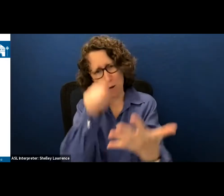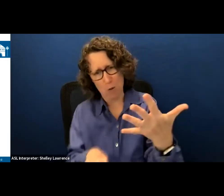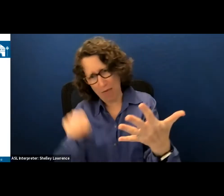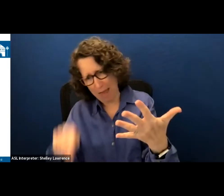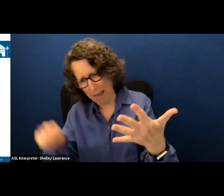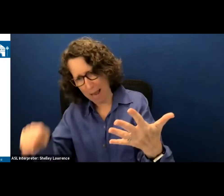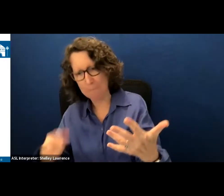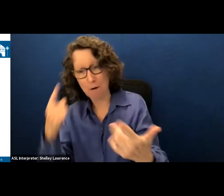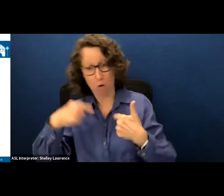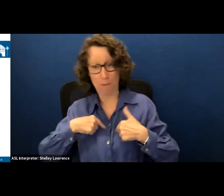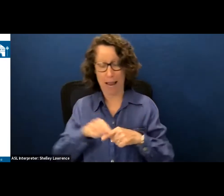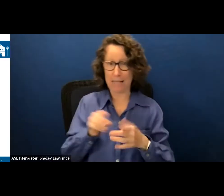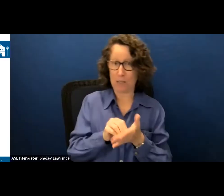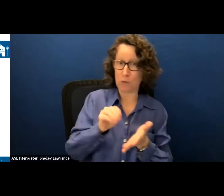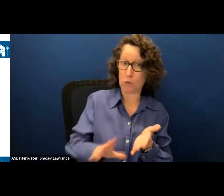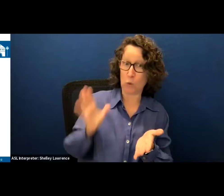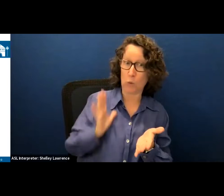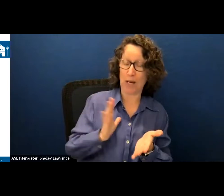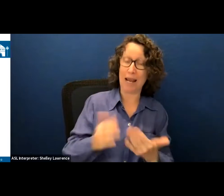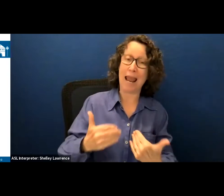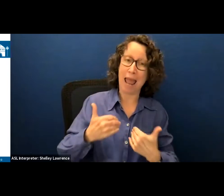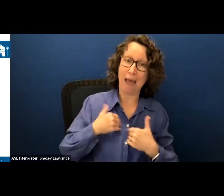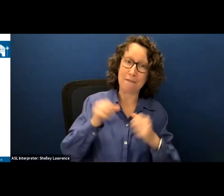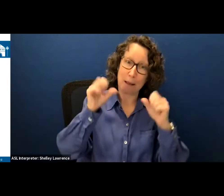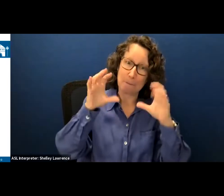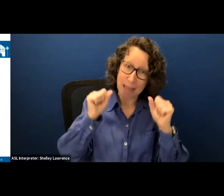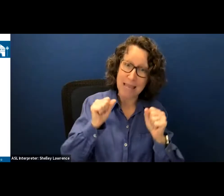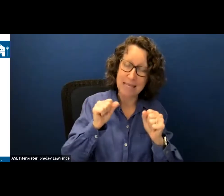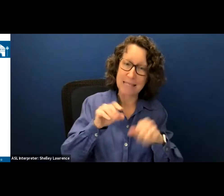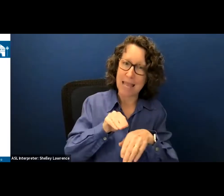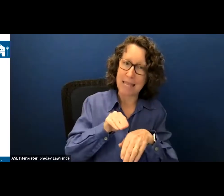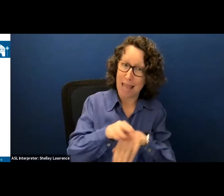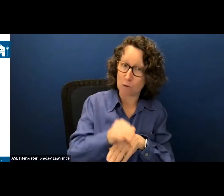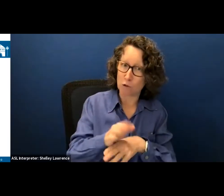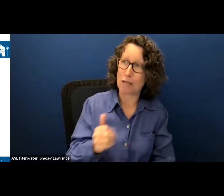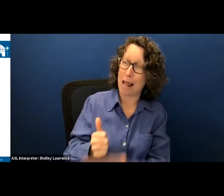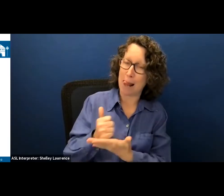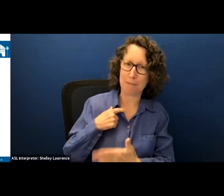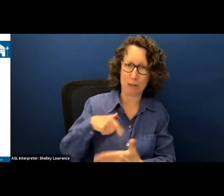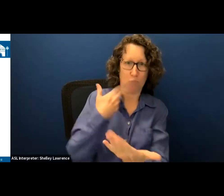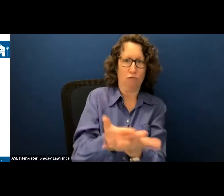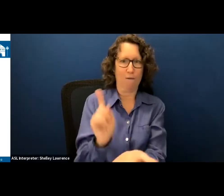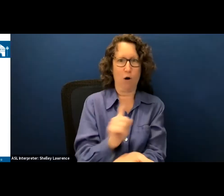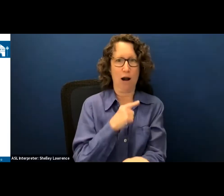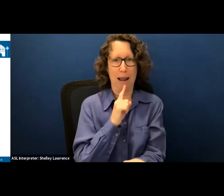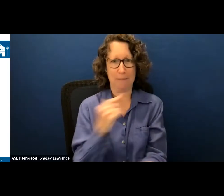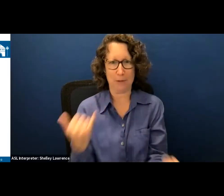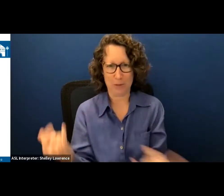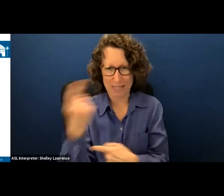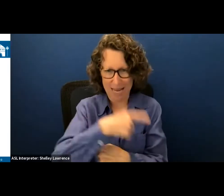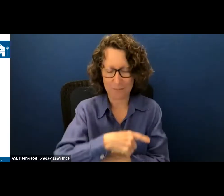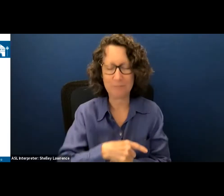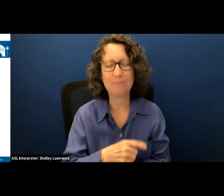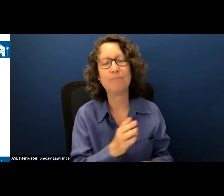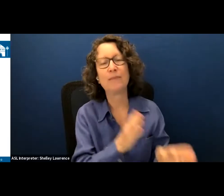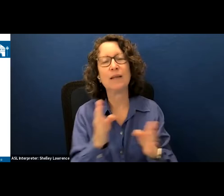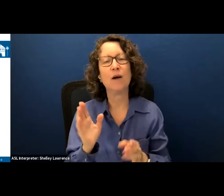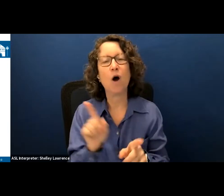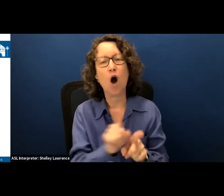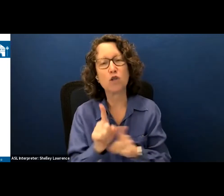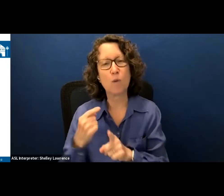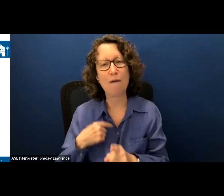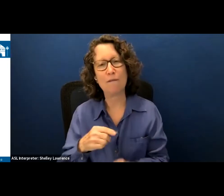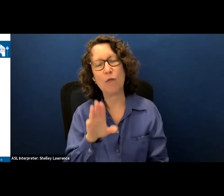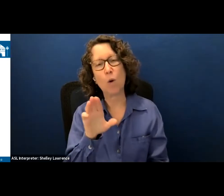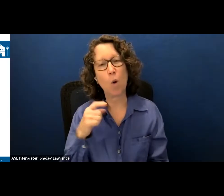me as a student, having amazing counselors helped me to get to where I am today. We also have the We Care campaign